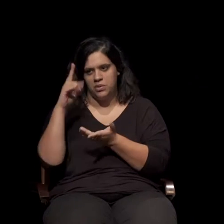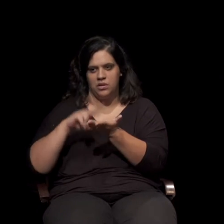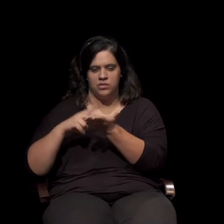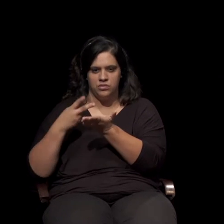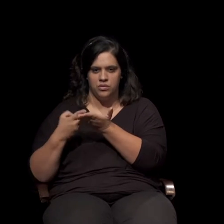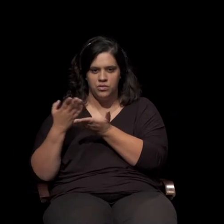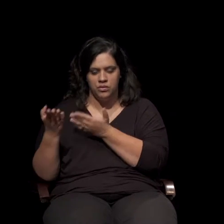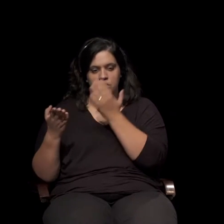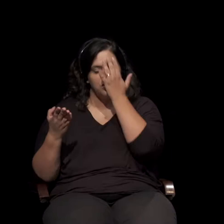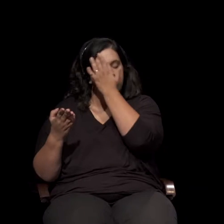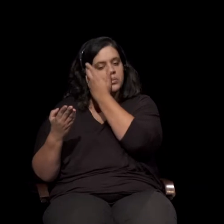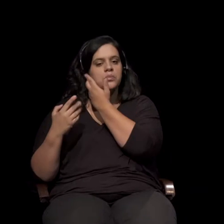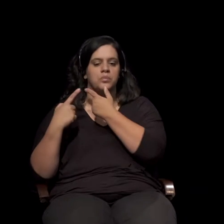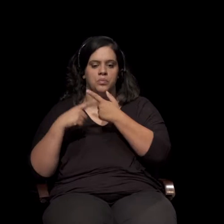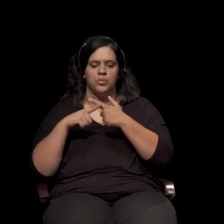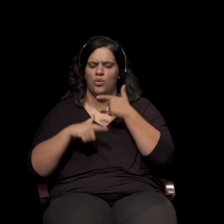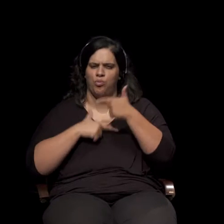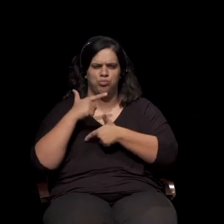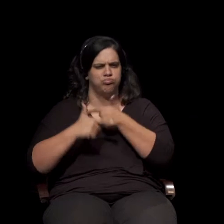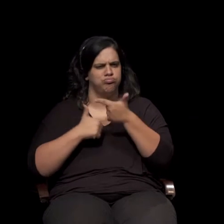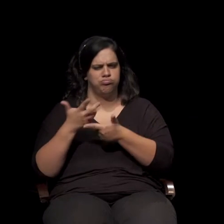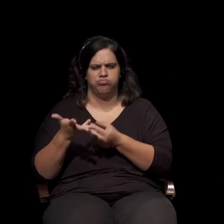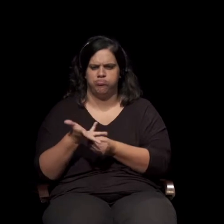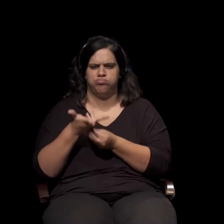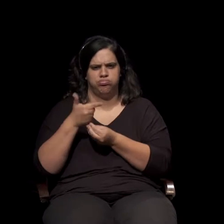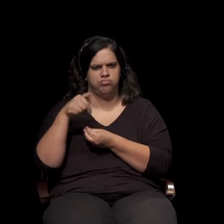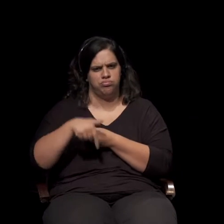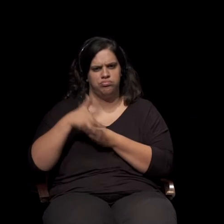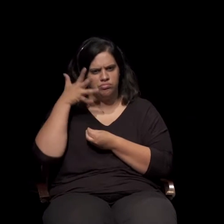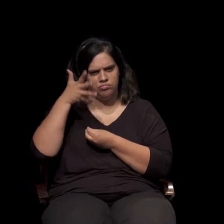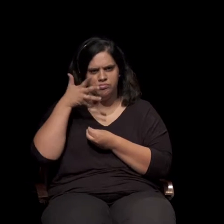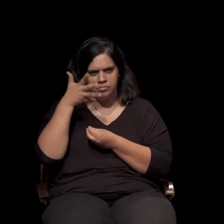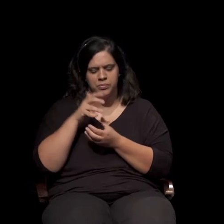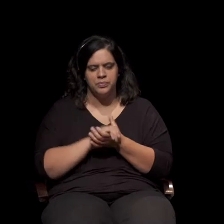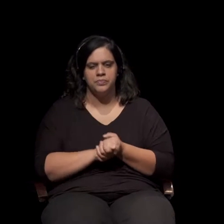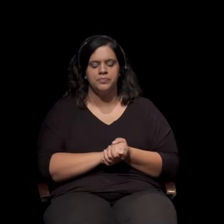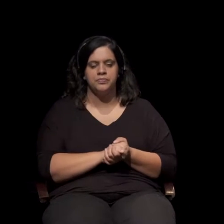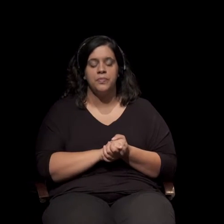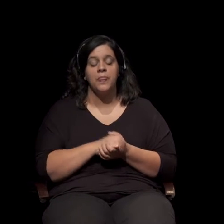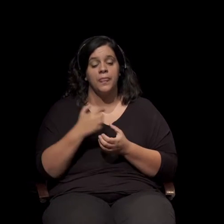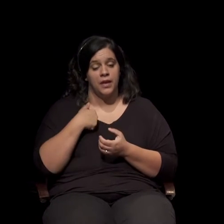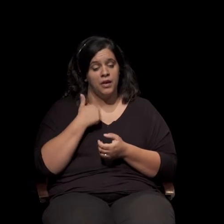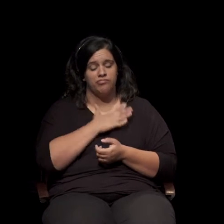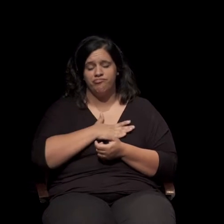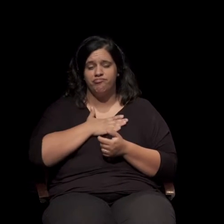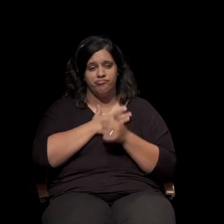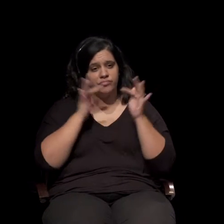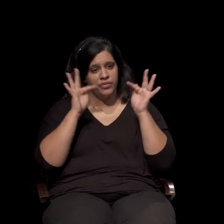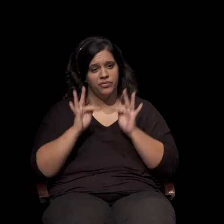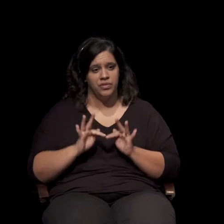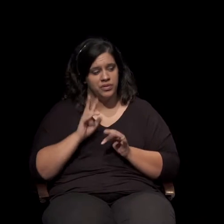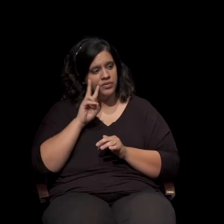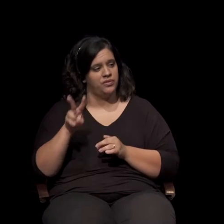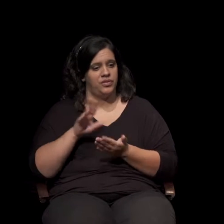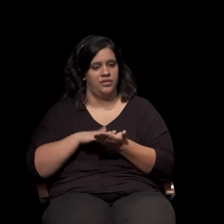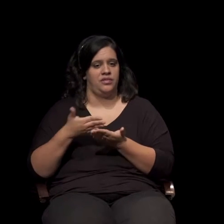a tremendous job throughout the symposium. And I'm particularly delighted to see the sign